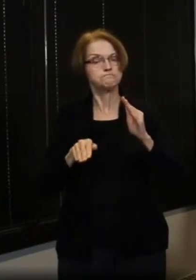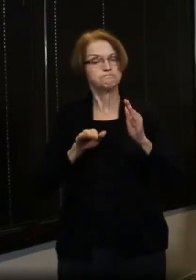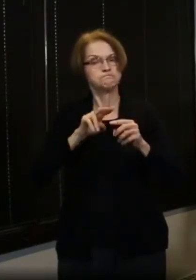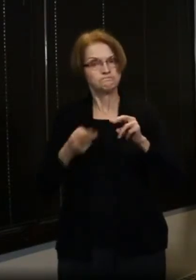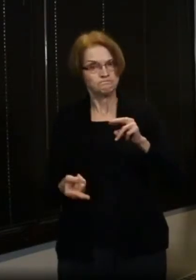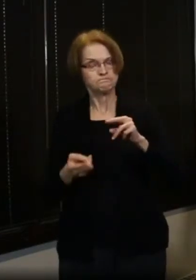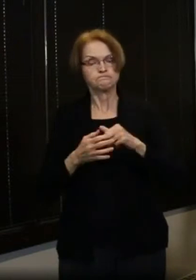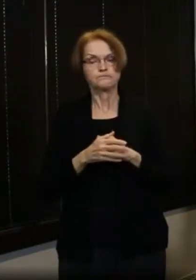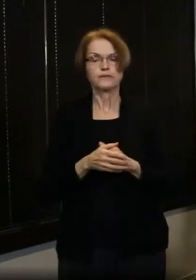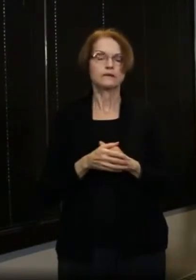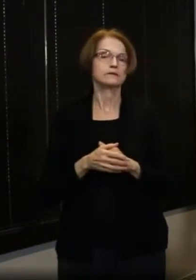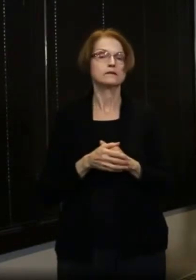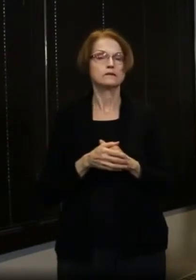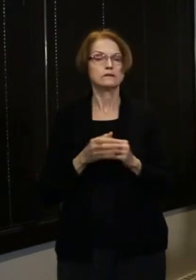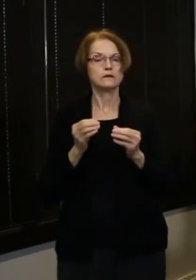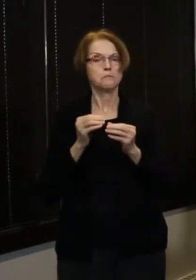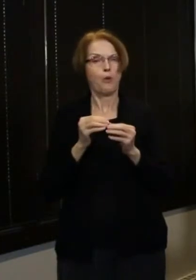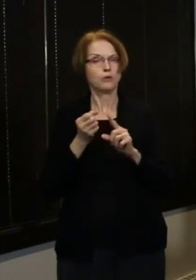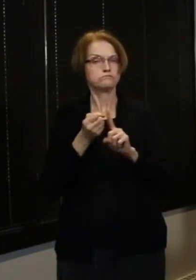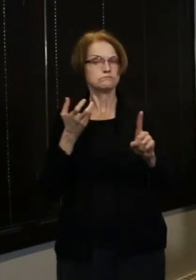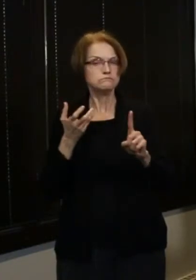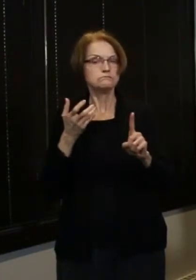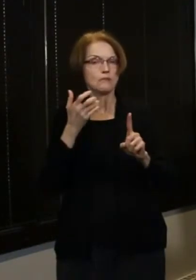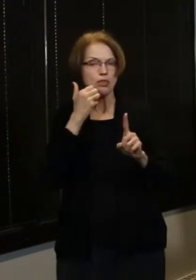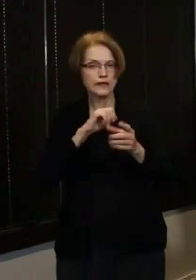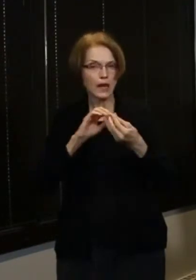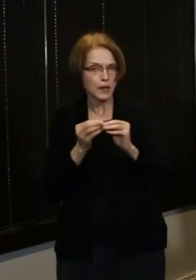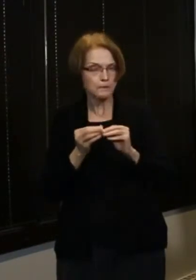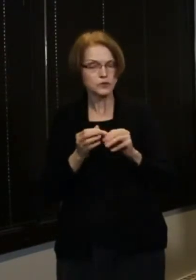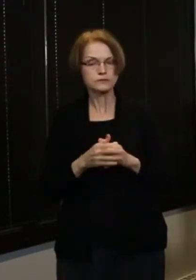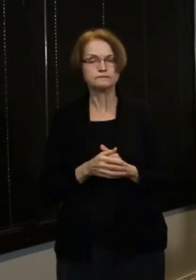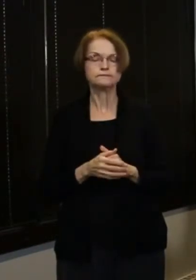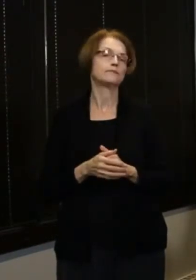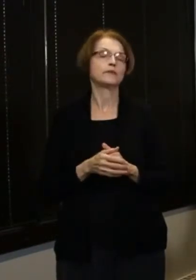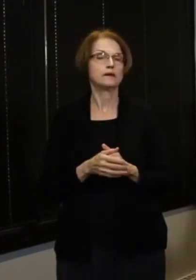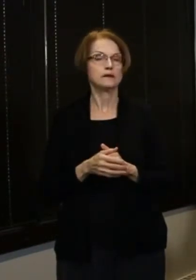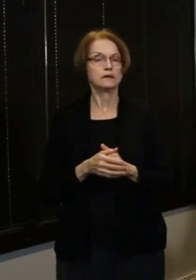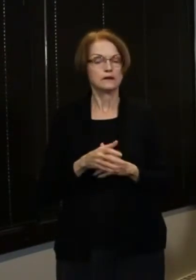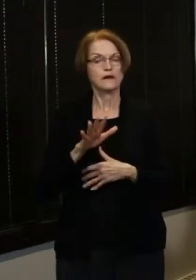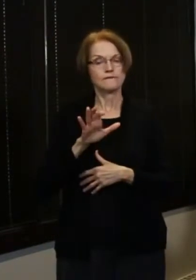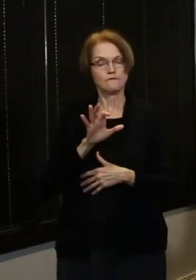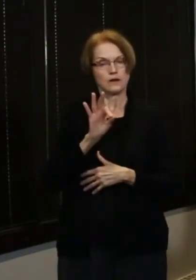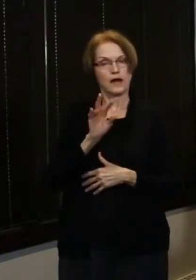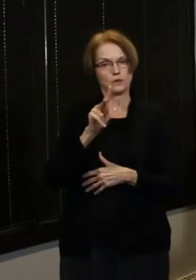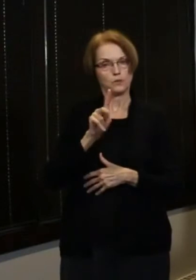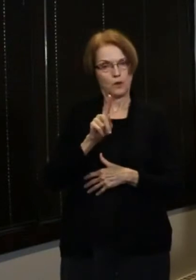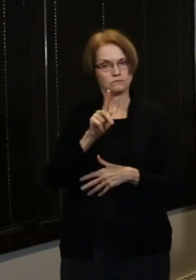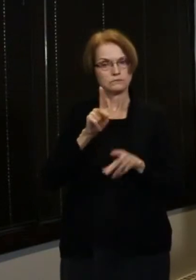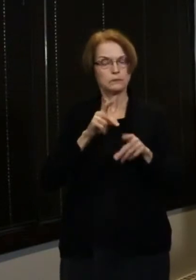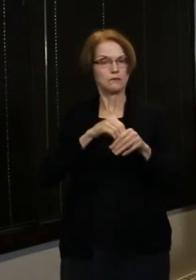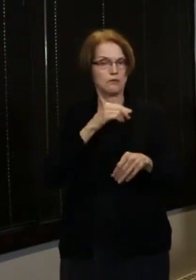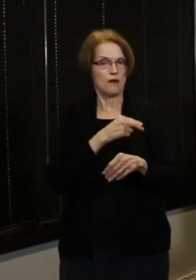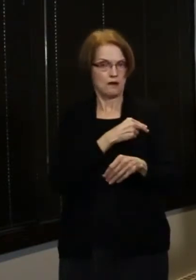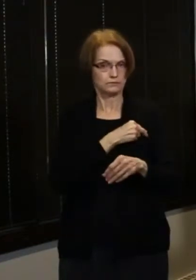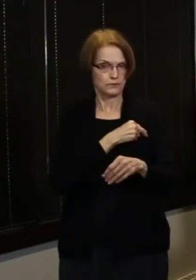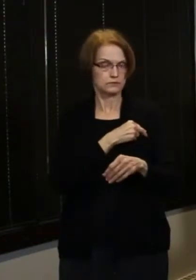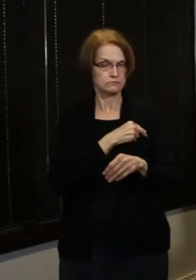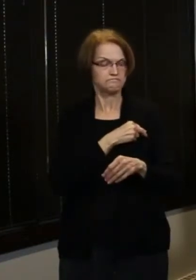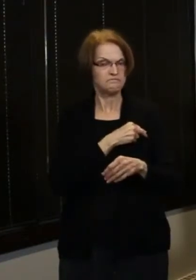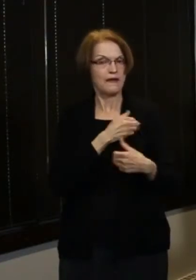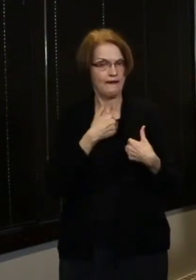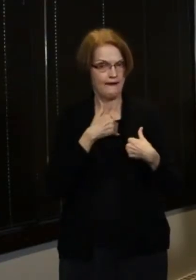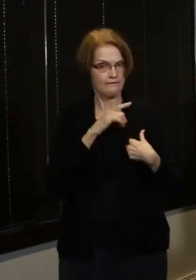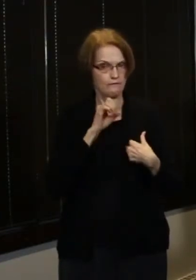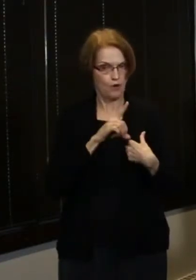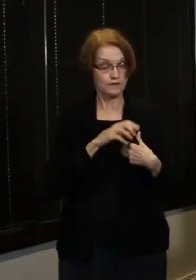A little bit more information now on our daily numbers. Again, we have 591 patients hospitalized with COVID. We